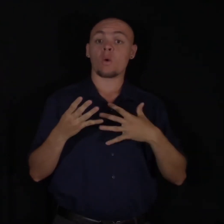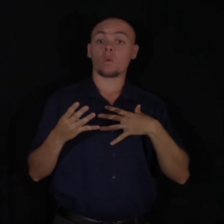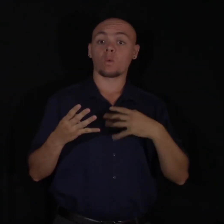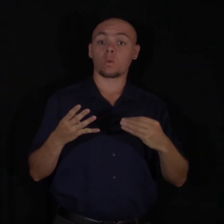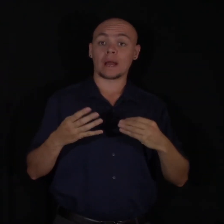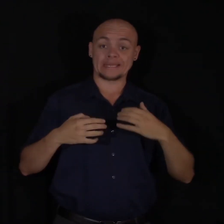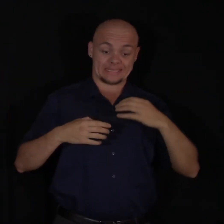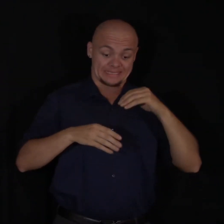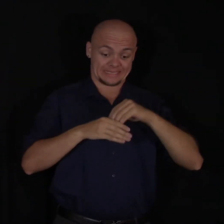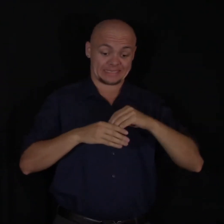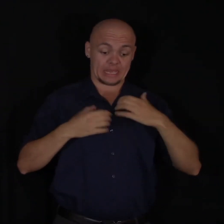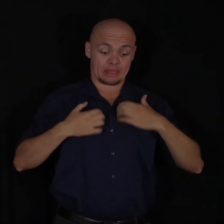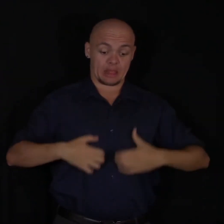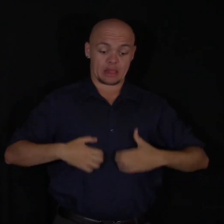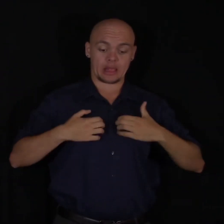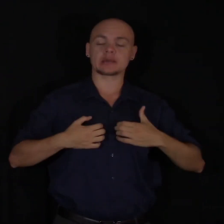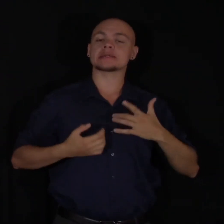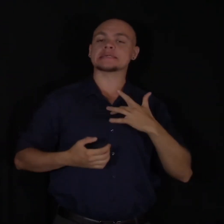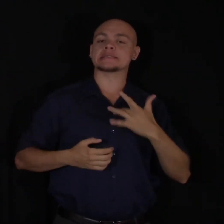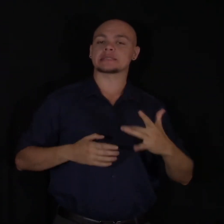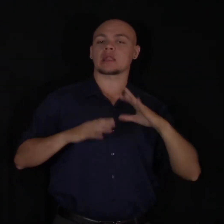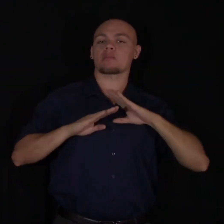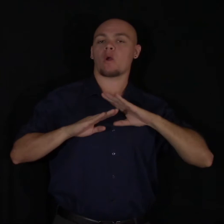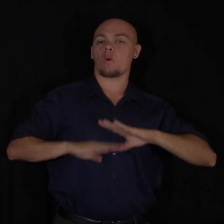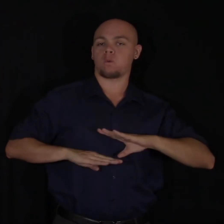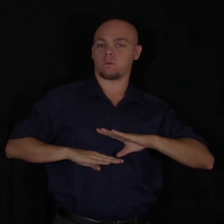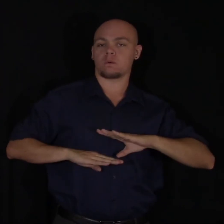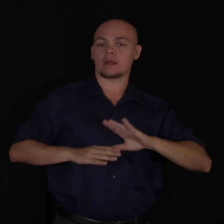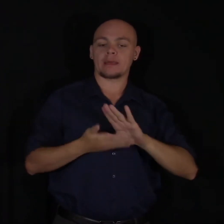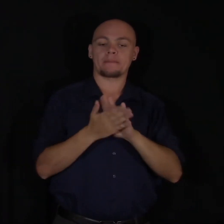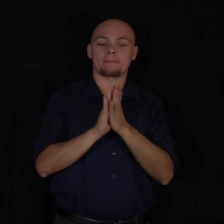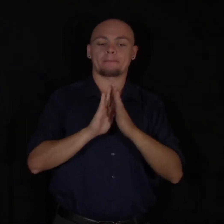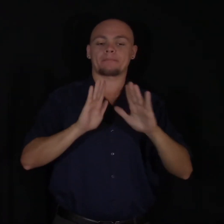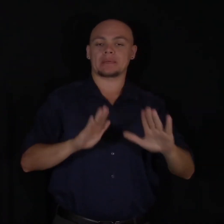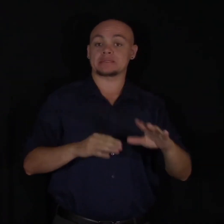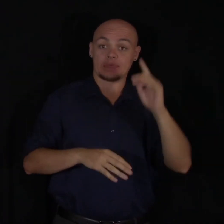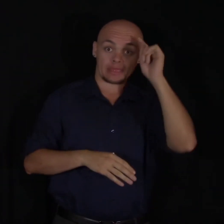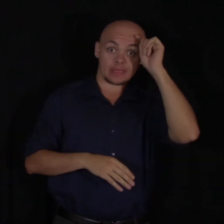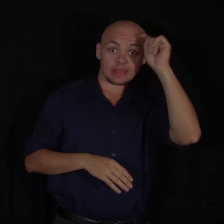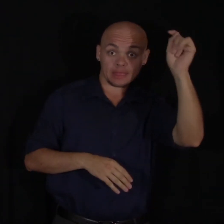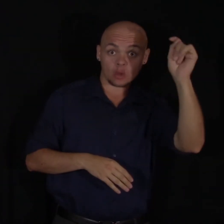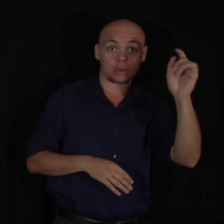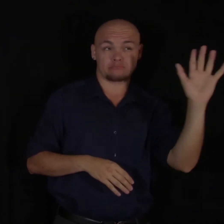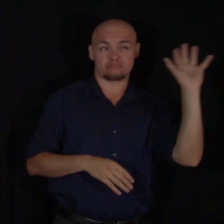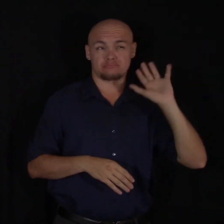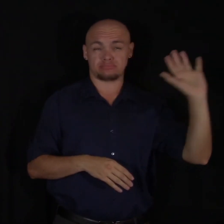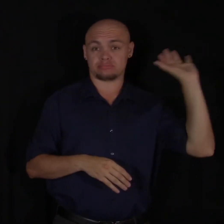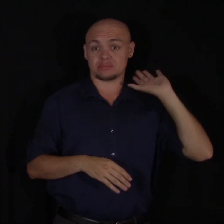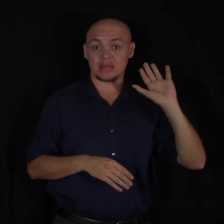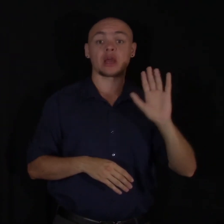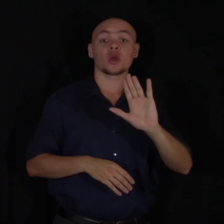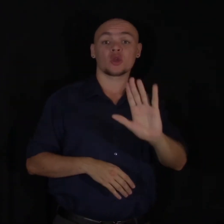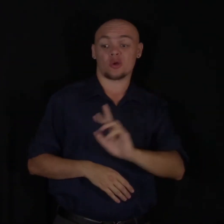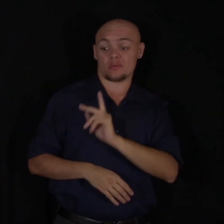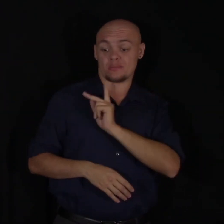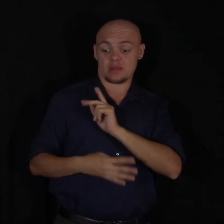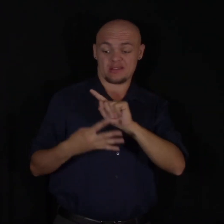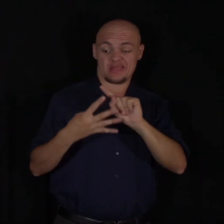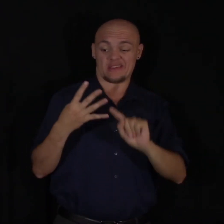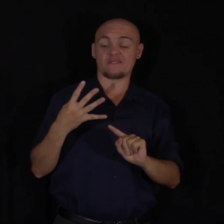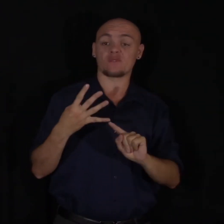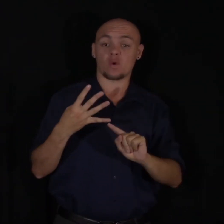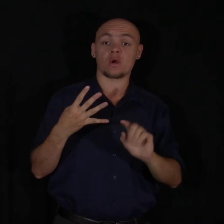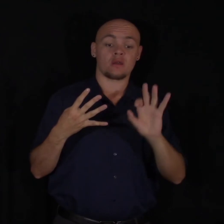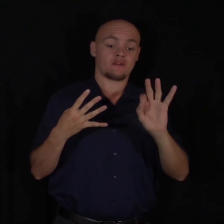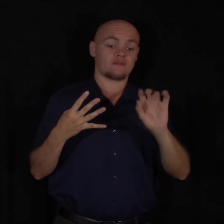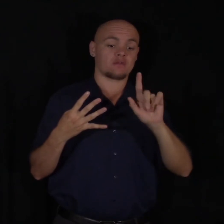you tend to be really calm and peaceful. His theory was that basically, your personality could be a mixture of these 4